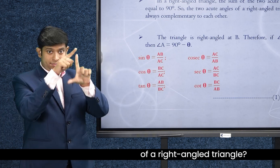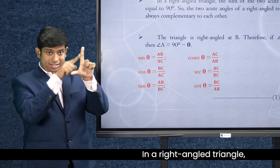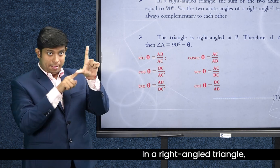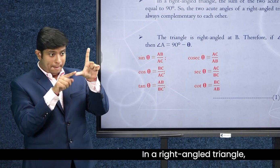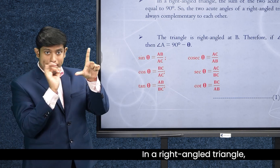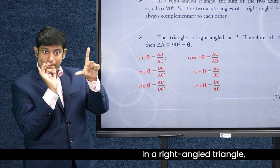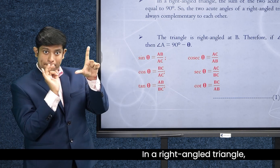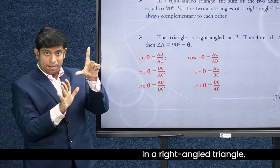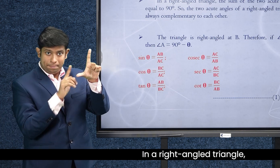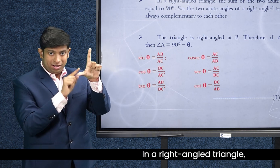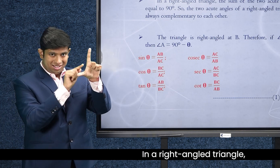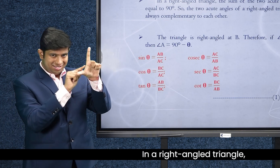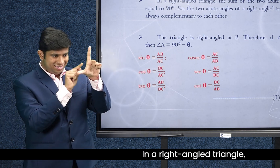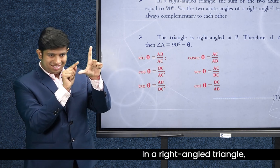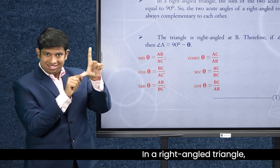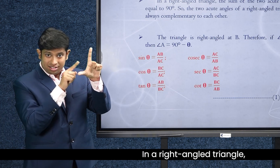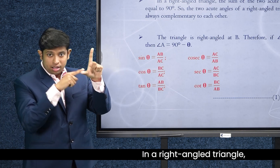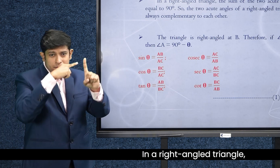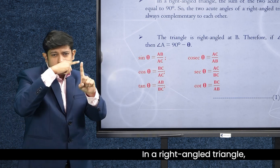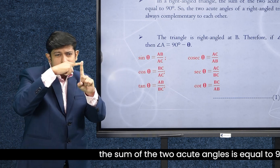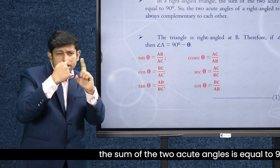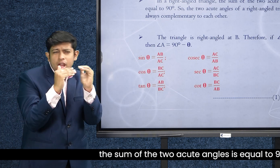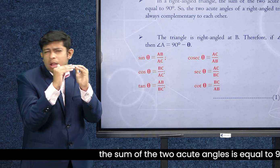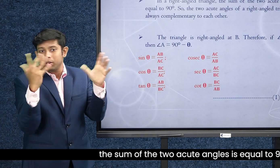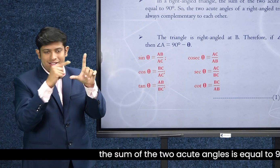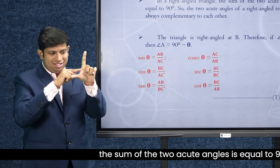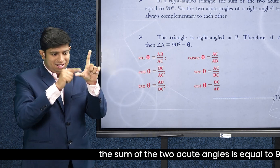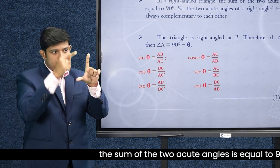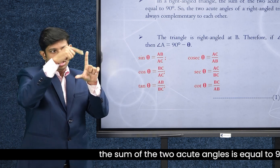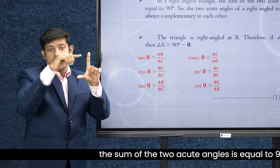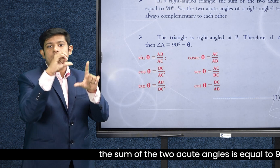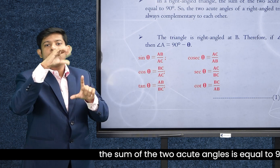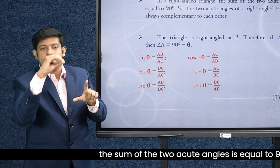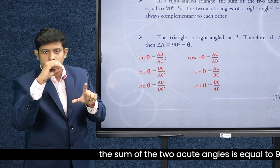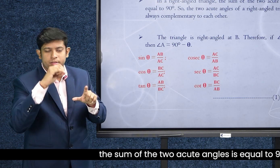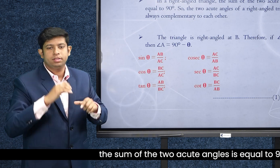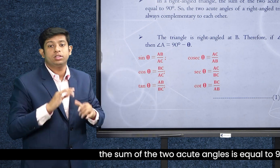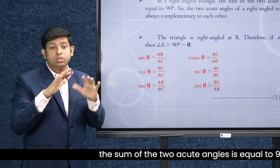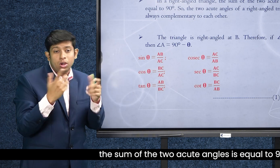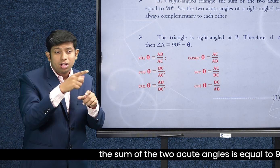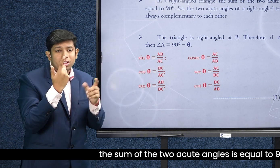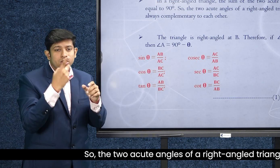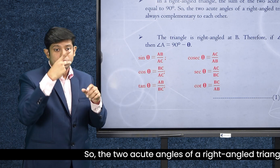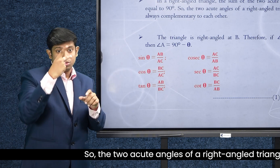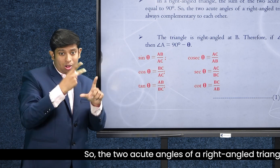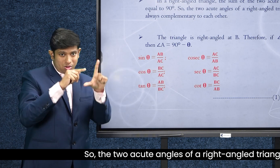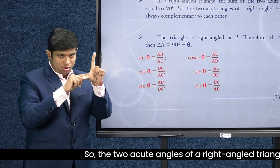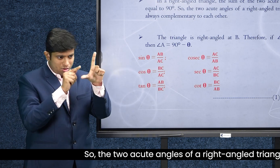In a right angle triangle, the sum of two acute angles is equal to 90 degrees. So, the two